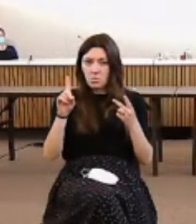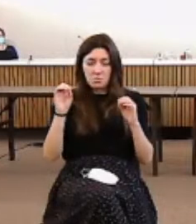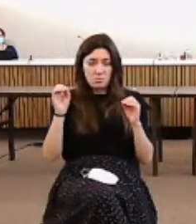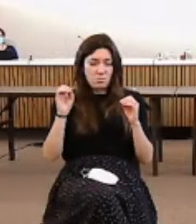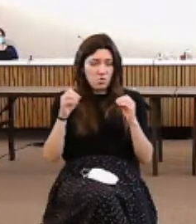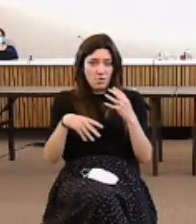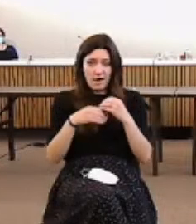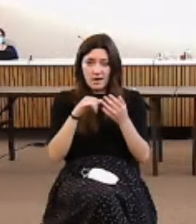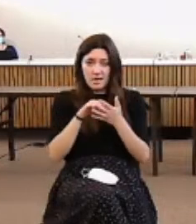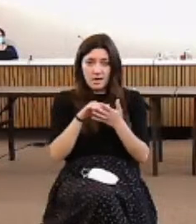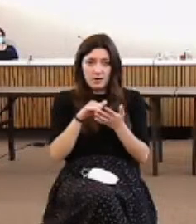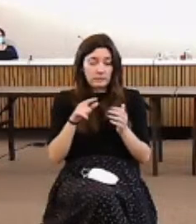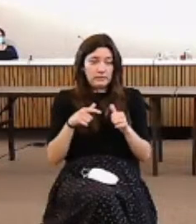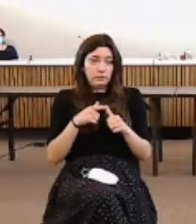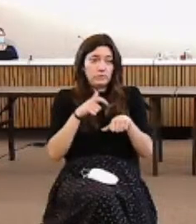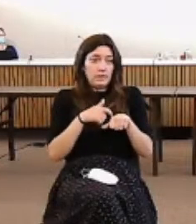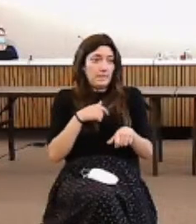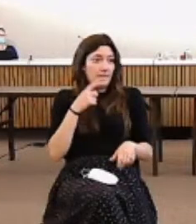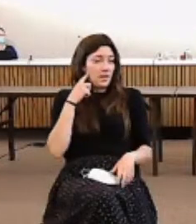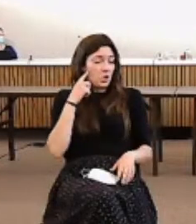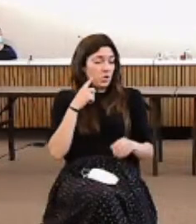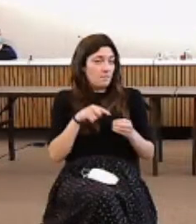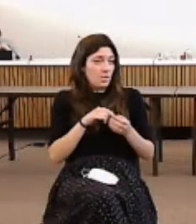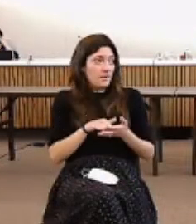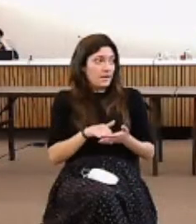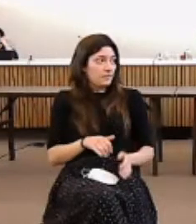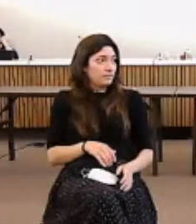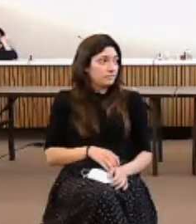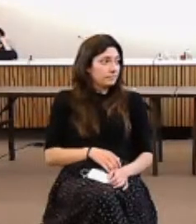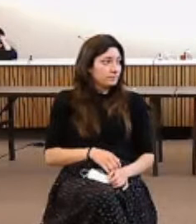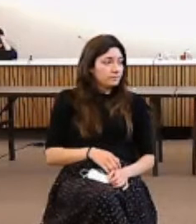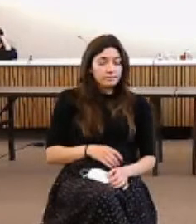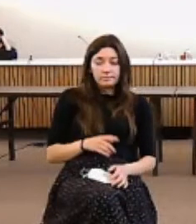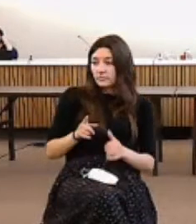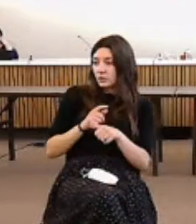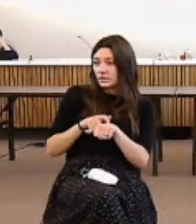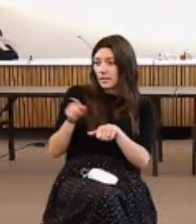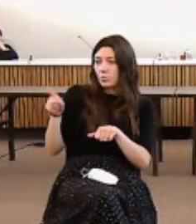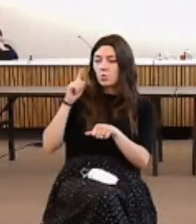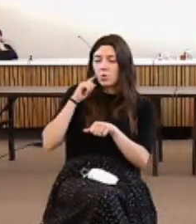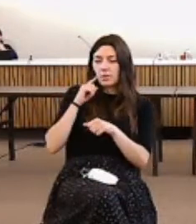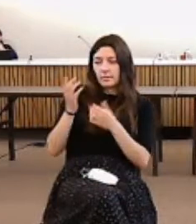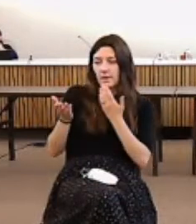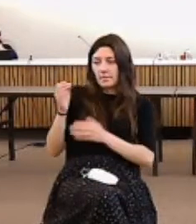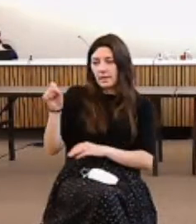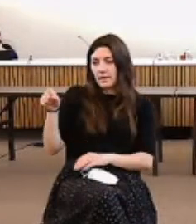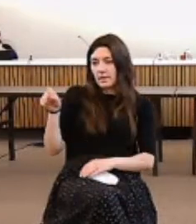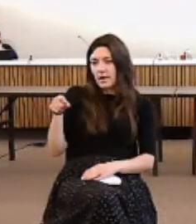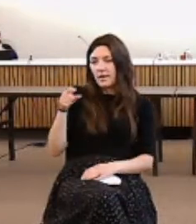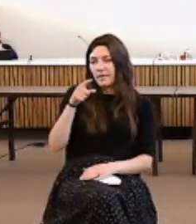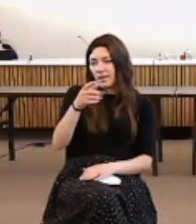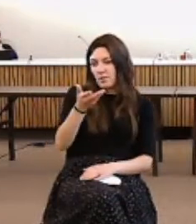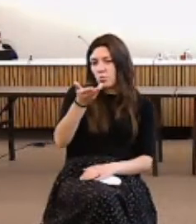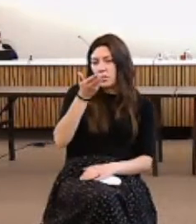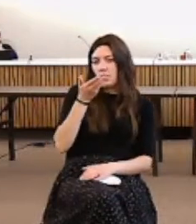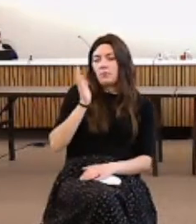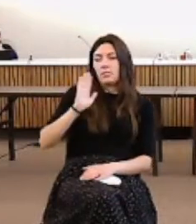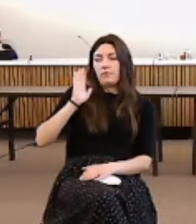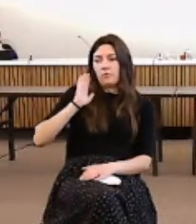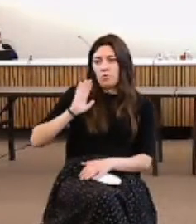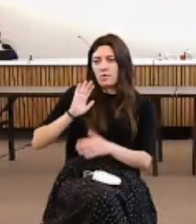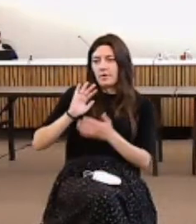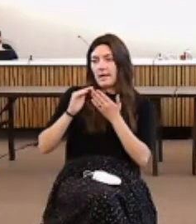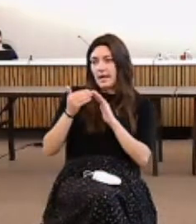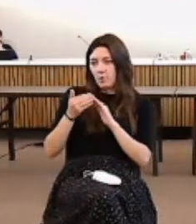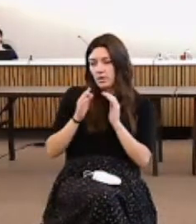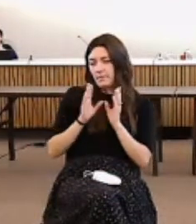So this is the first I'm hearing of any discussion. So this is the first you've heard of. They did bring it up at a neighborhood